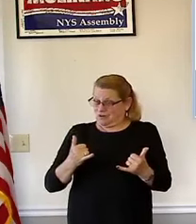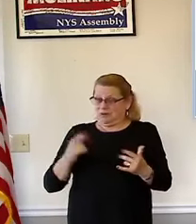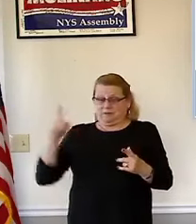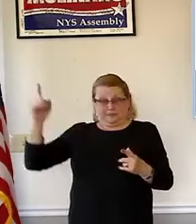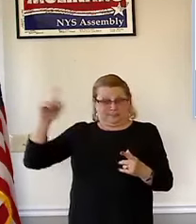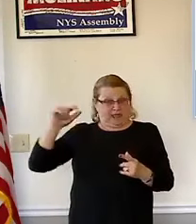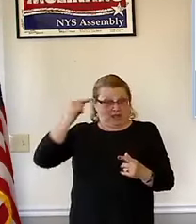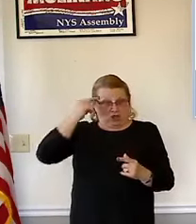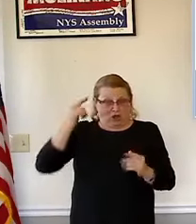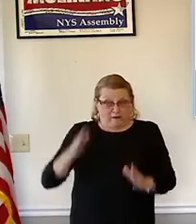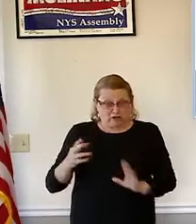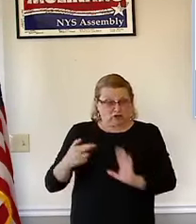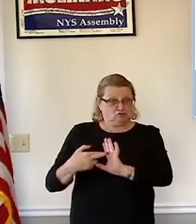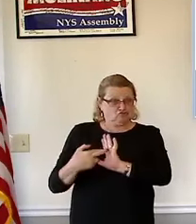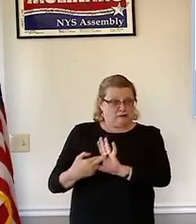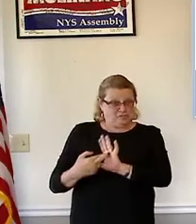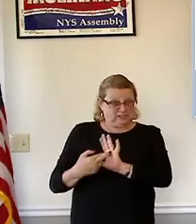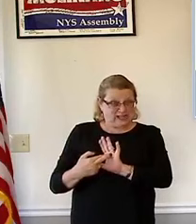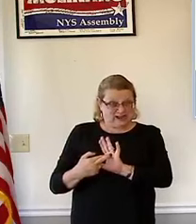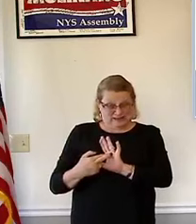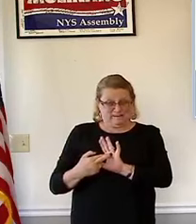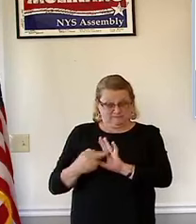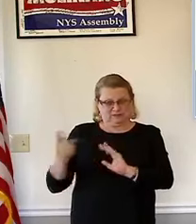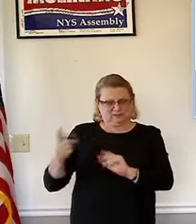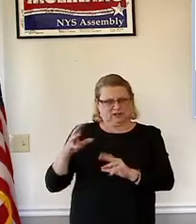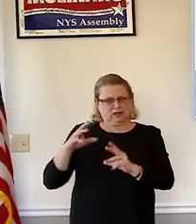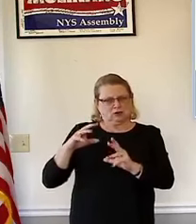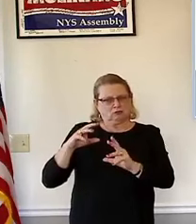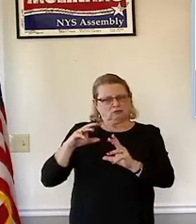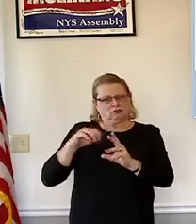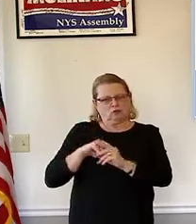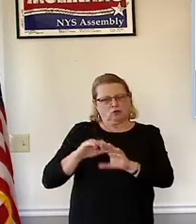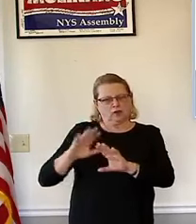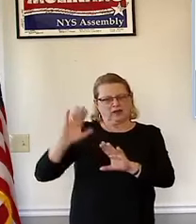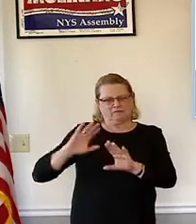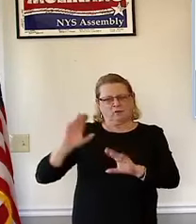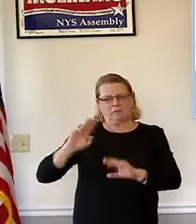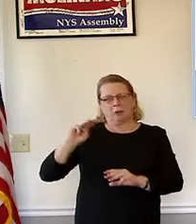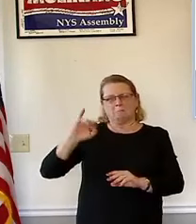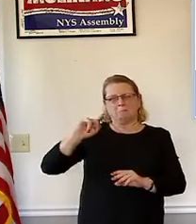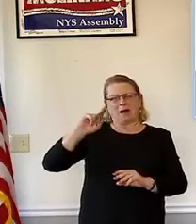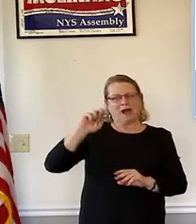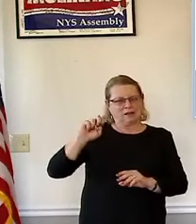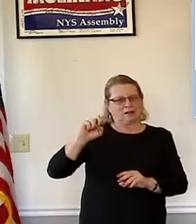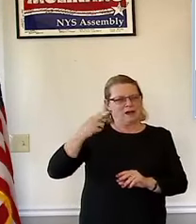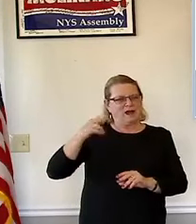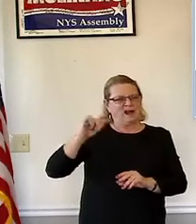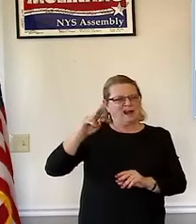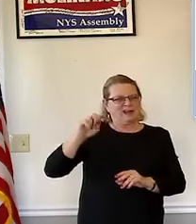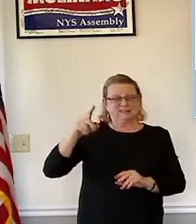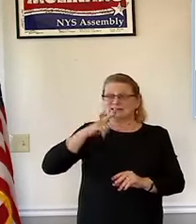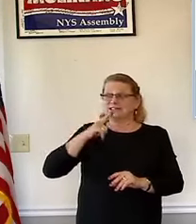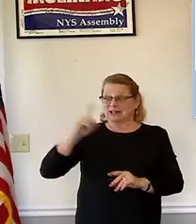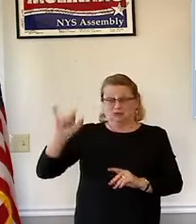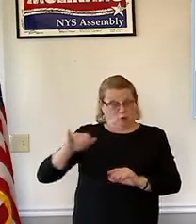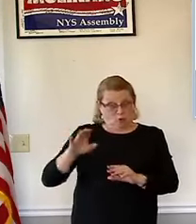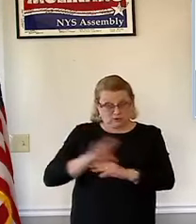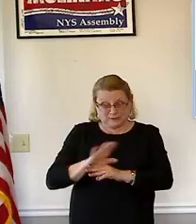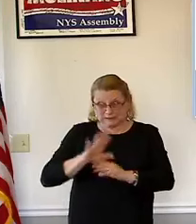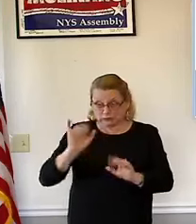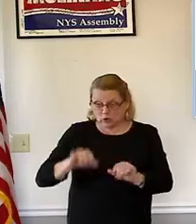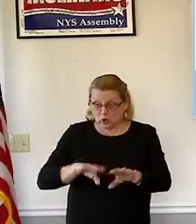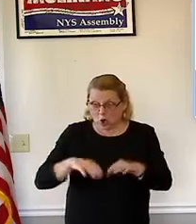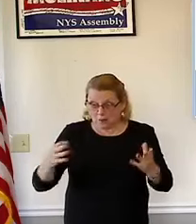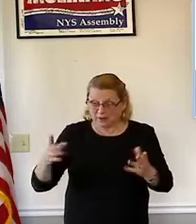of the governor's representatives, including the former county executive in Ulster County, Mike Hine, advising us that these businesses could open when we commence phase